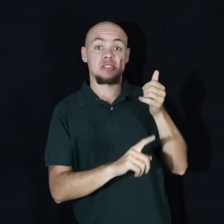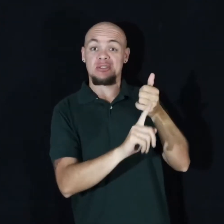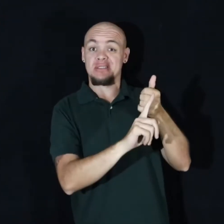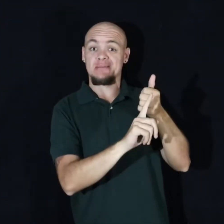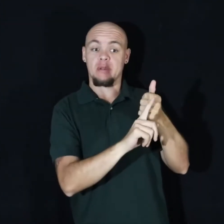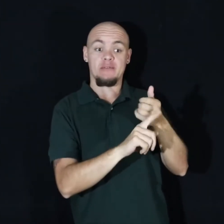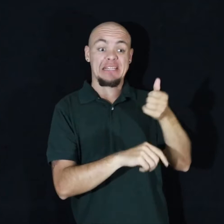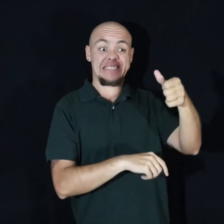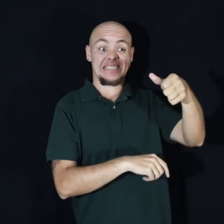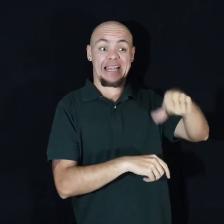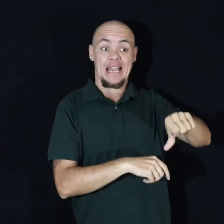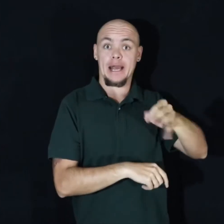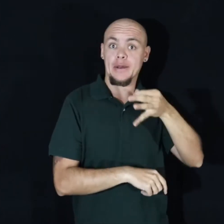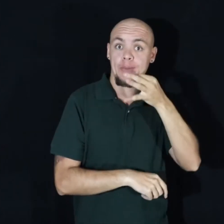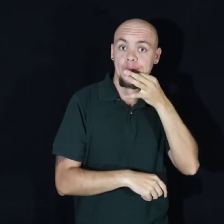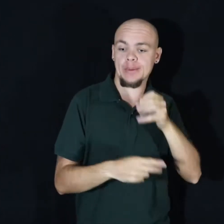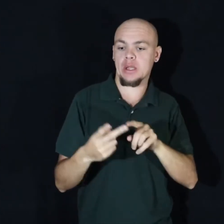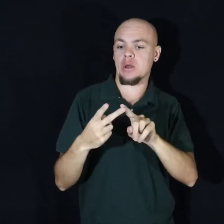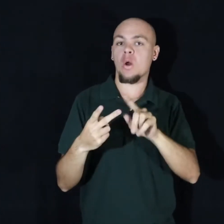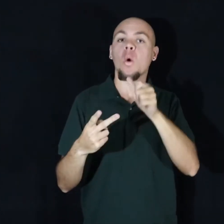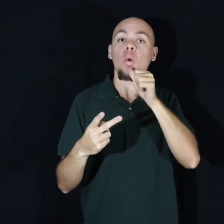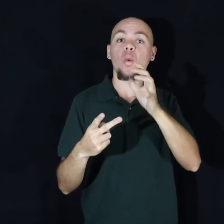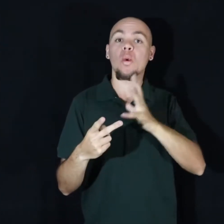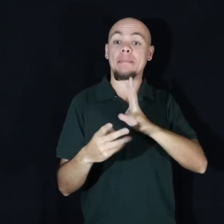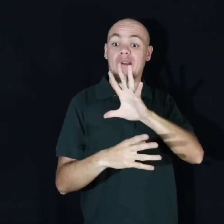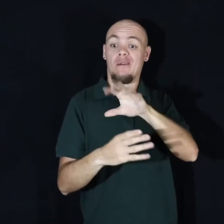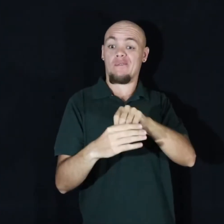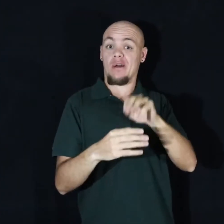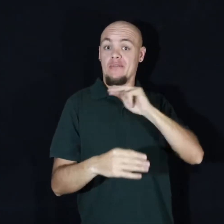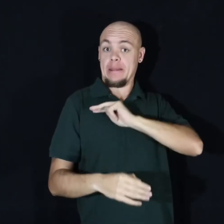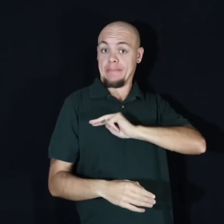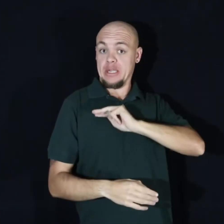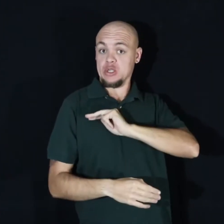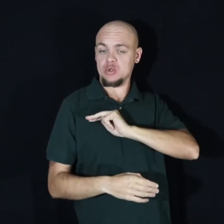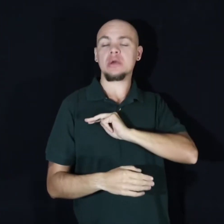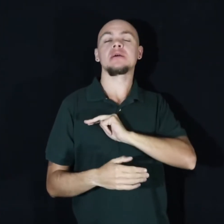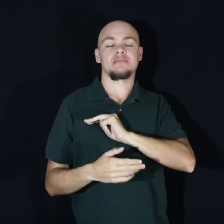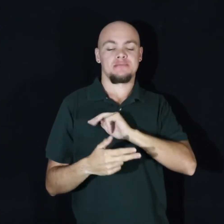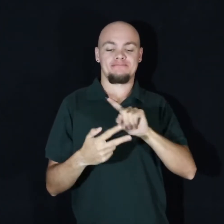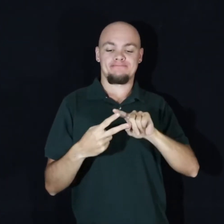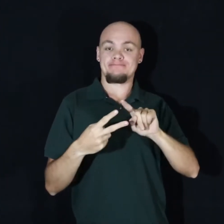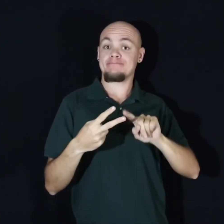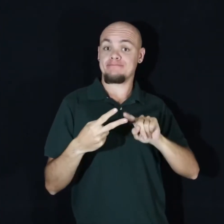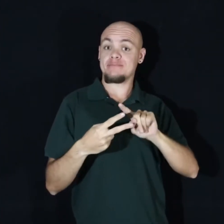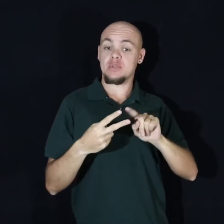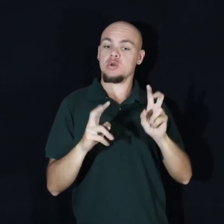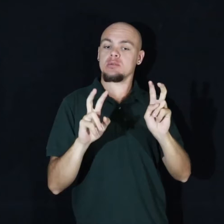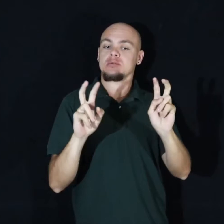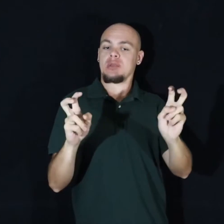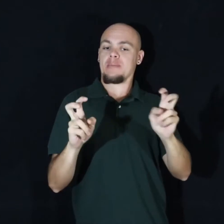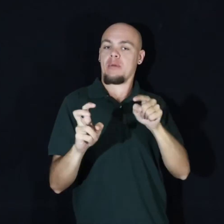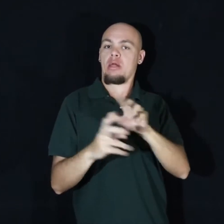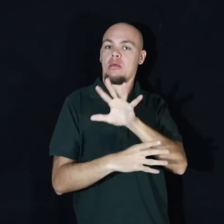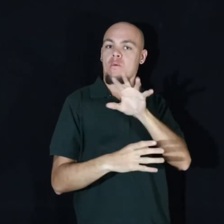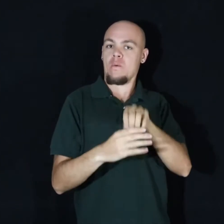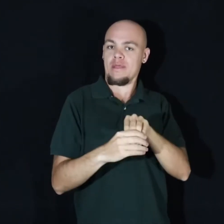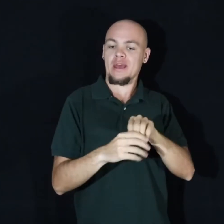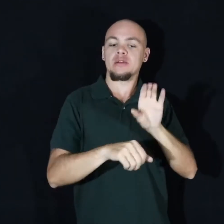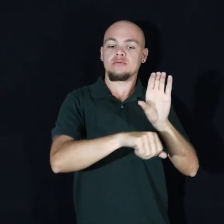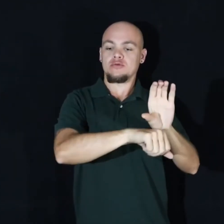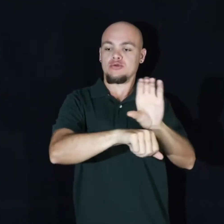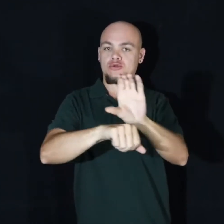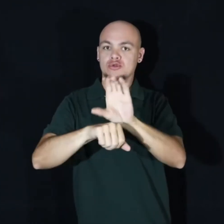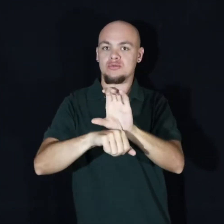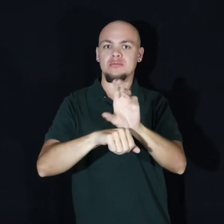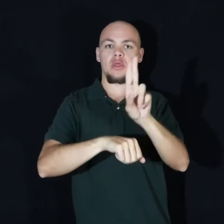whether or not pastors should deny communion. I've been talking about women in ministry. These are all things being discussed within